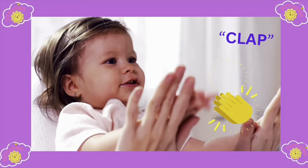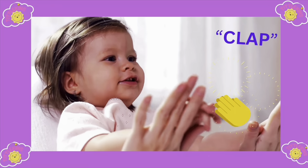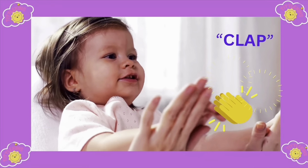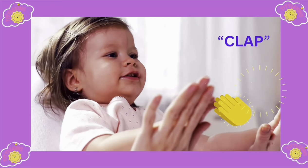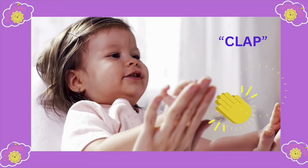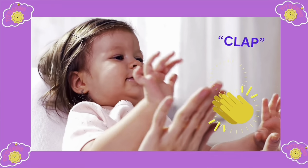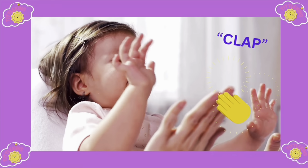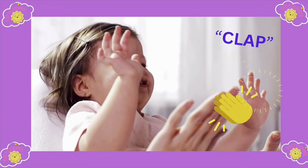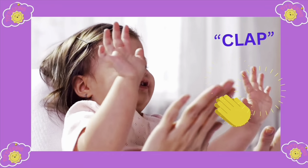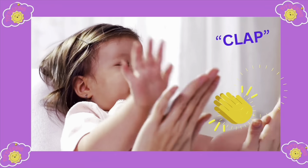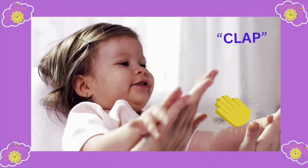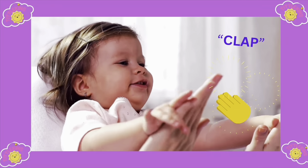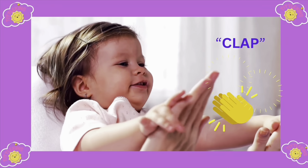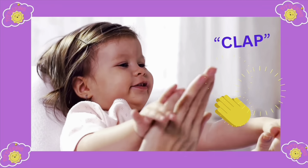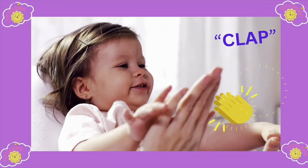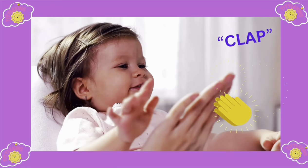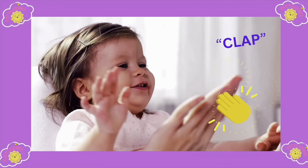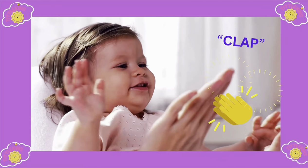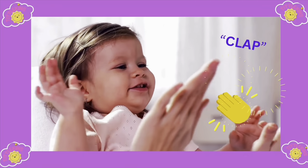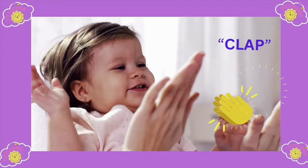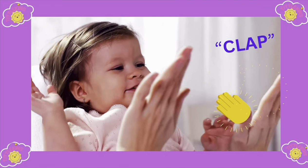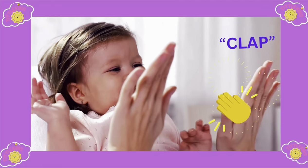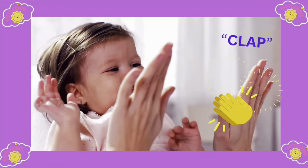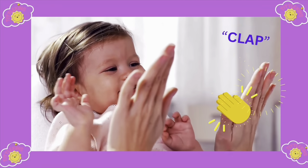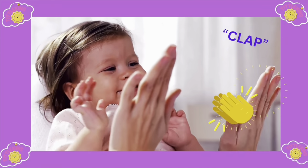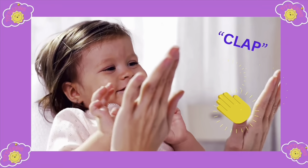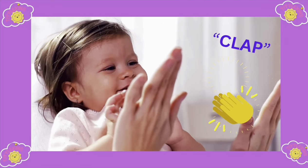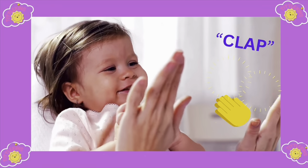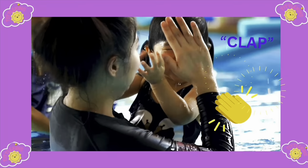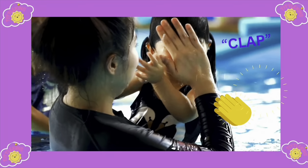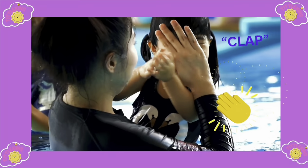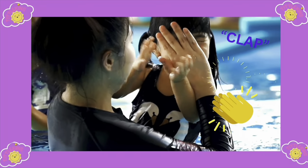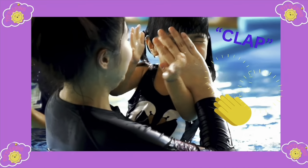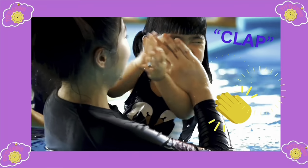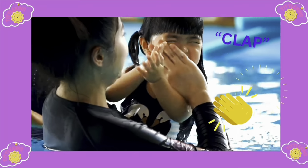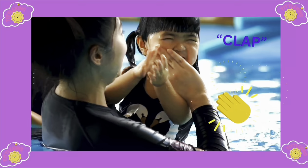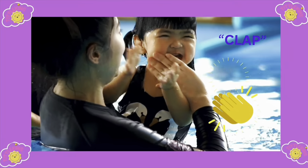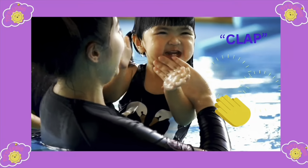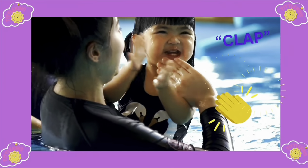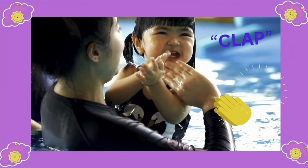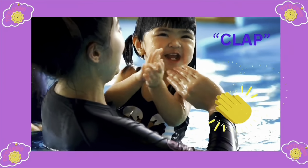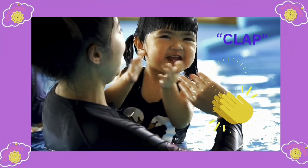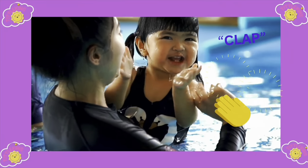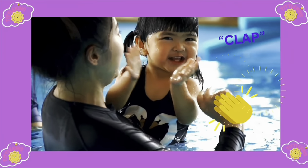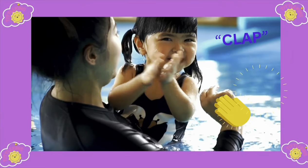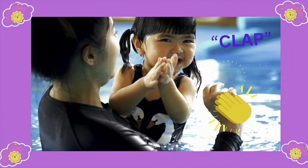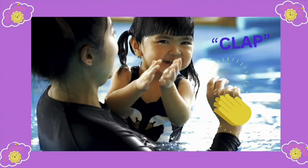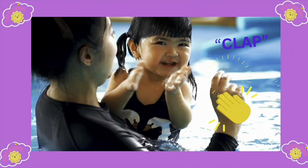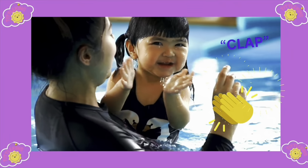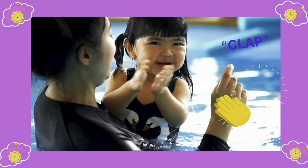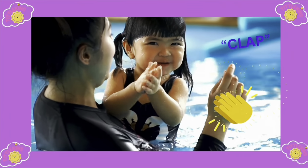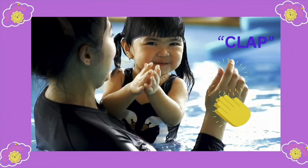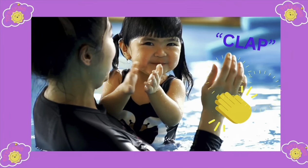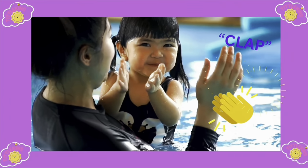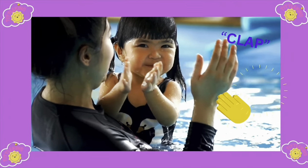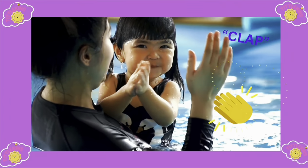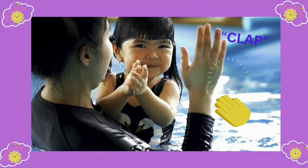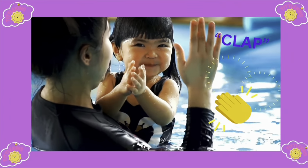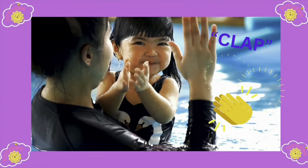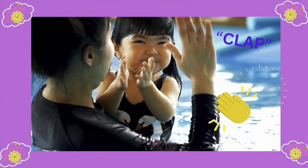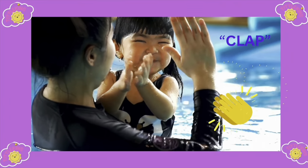clap, clap your hands. Clap, clap, clap your hands. Can you clap your hands? Put your hands together